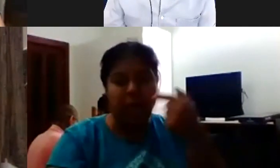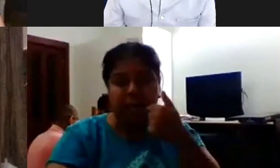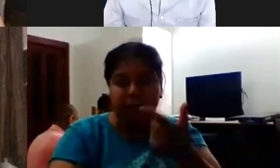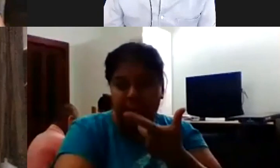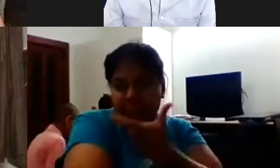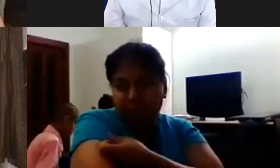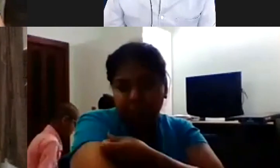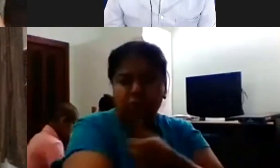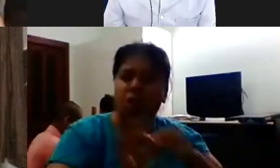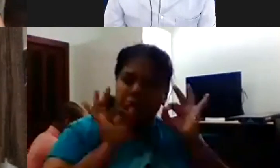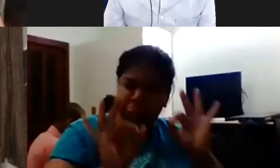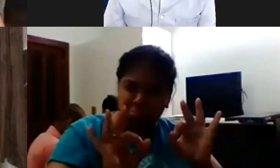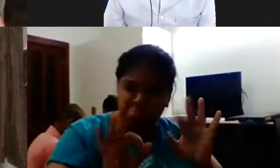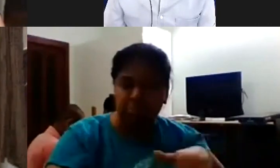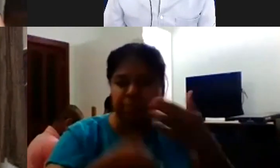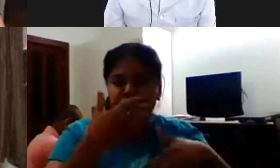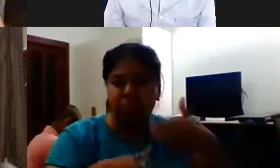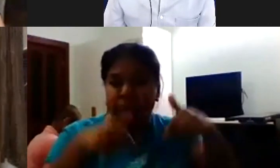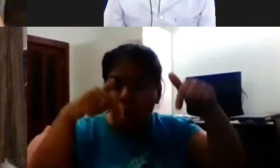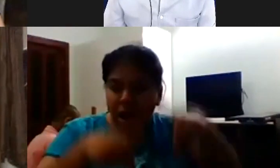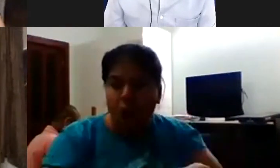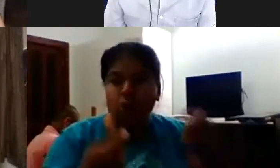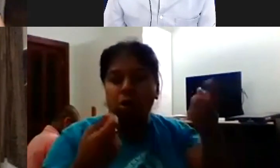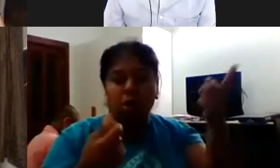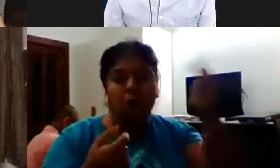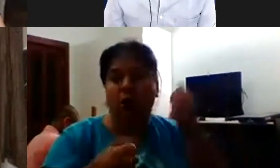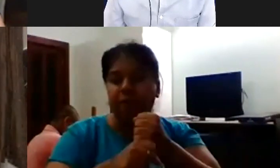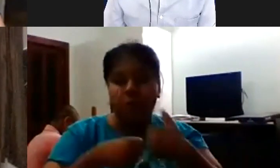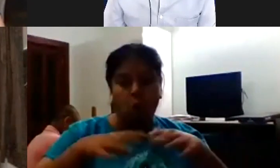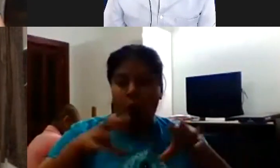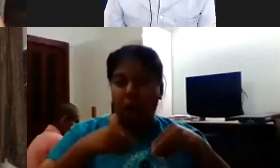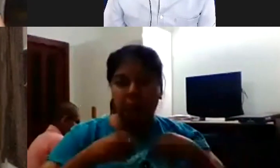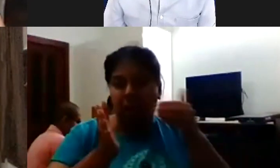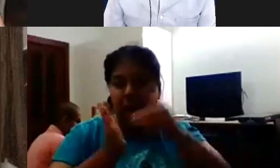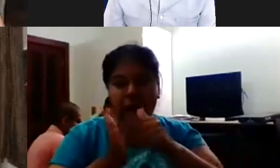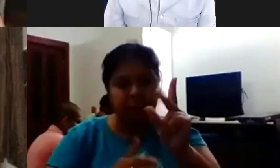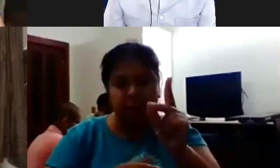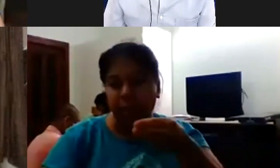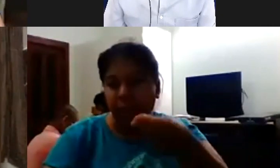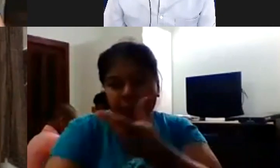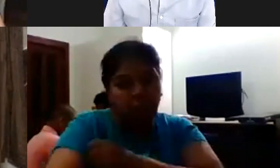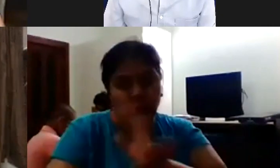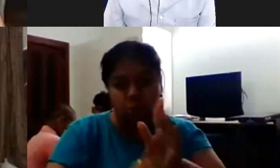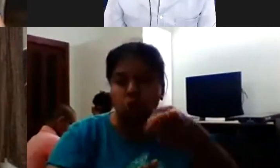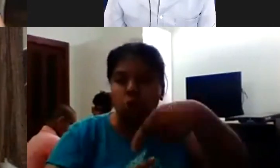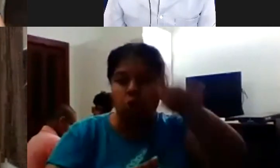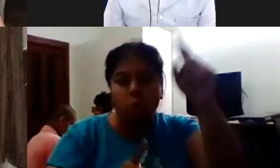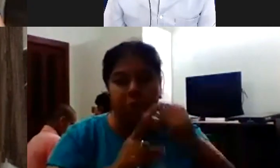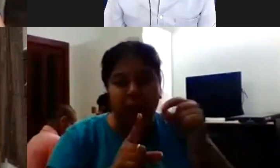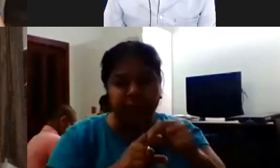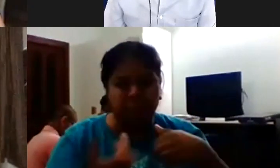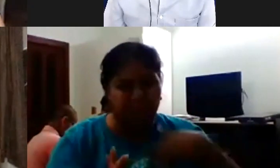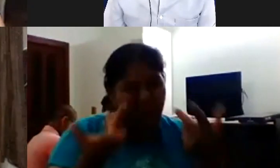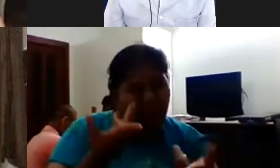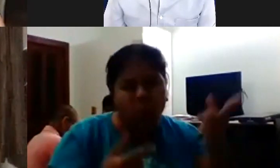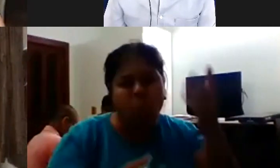government office, and they said that the vaccine is good and everything, and now the government is not taking giving second